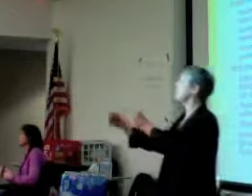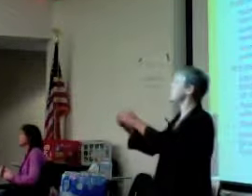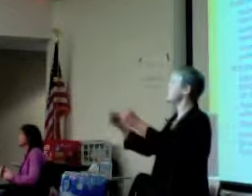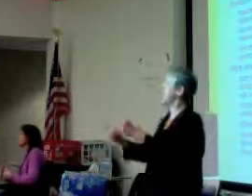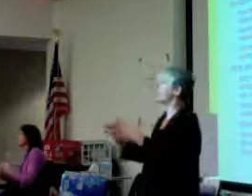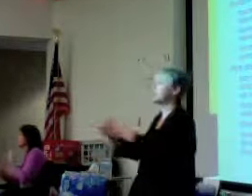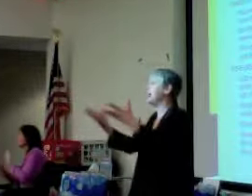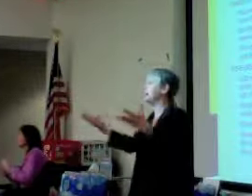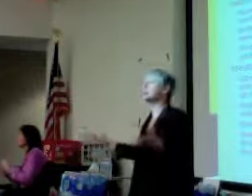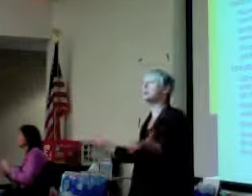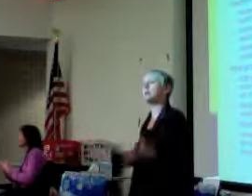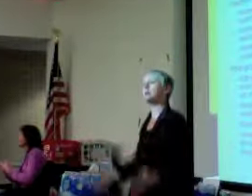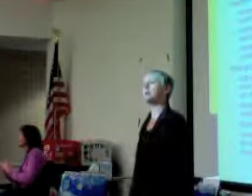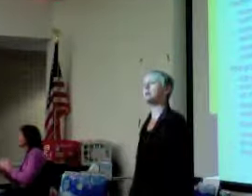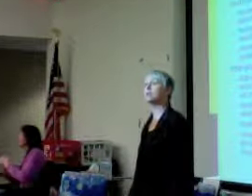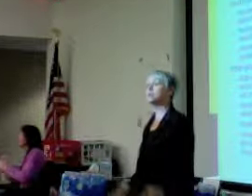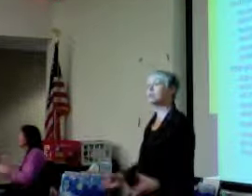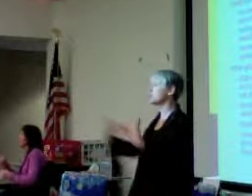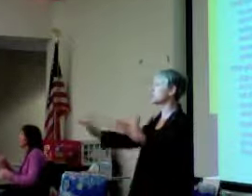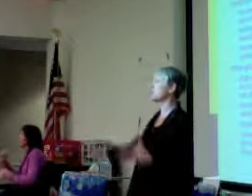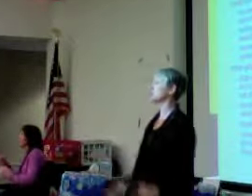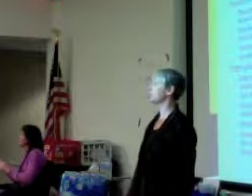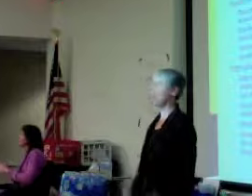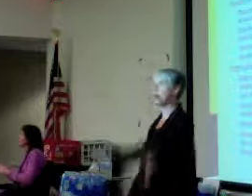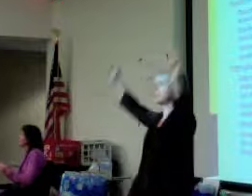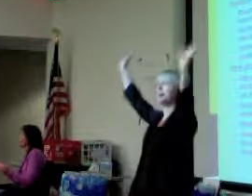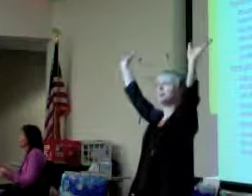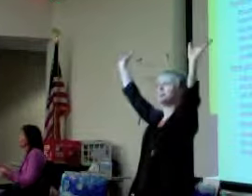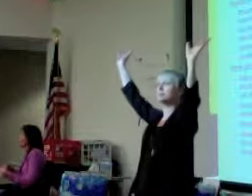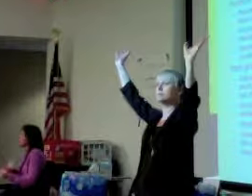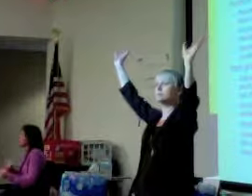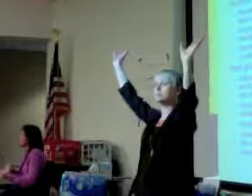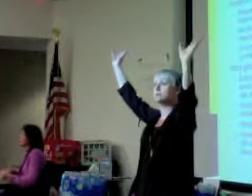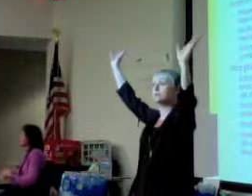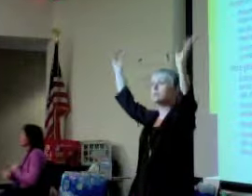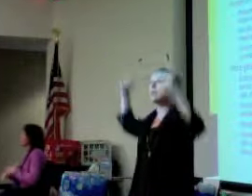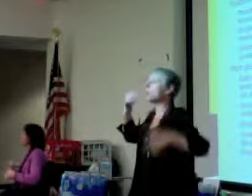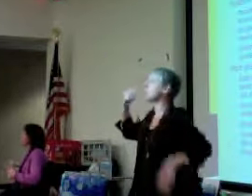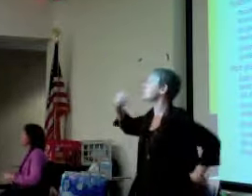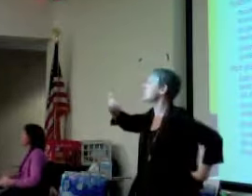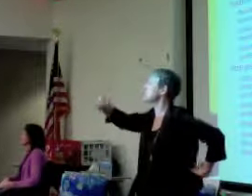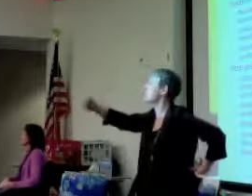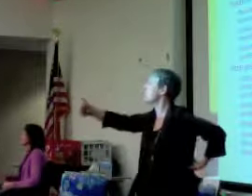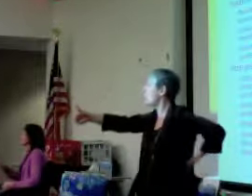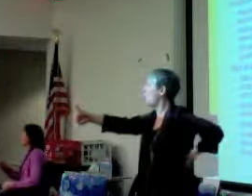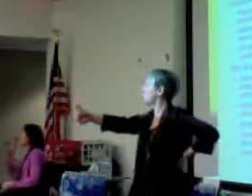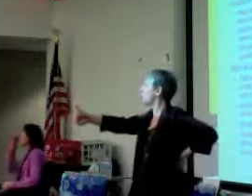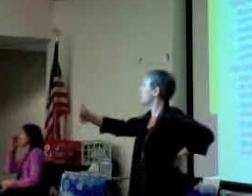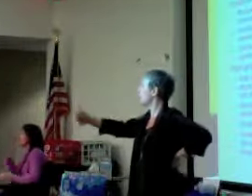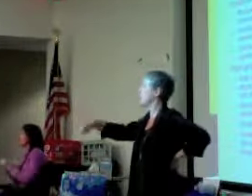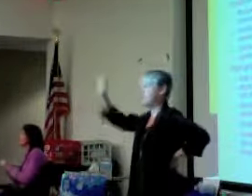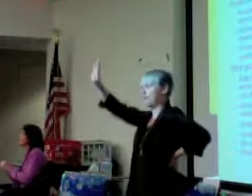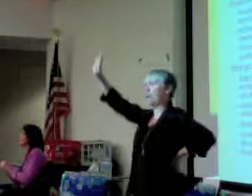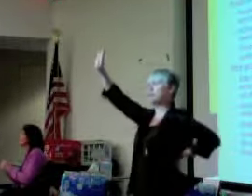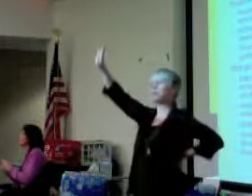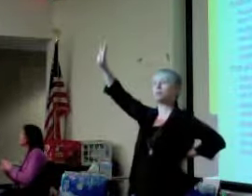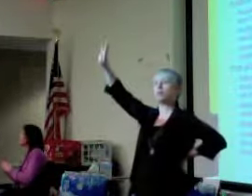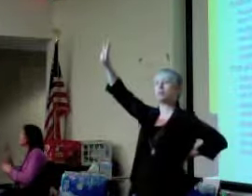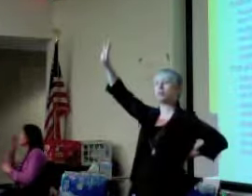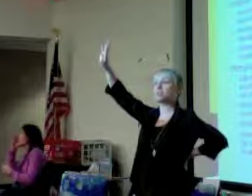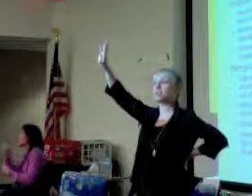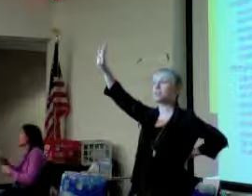of tease out, because any one of those people you could interview and say, what's your emotion? And they'd say, I'm excited. But you need to know more than knowing 4